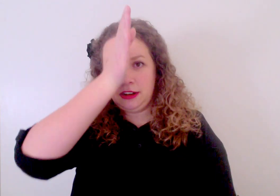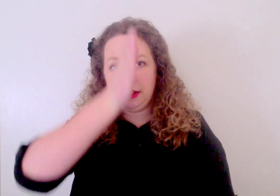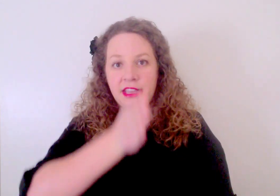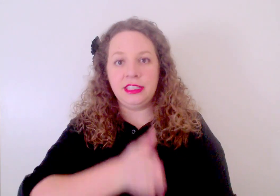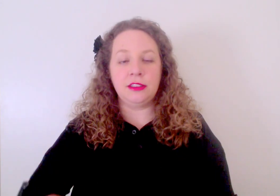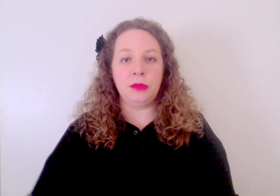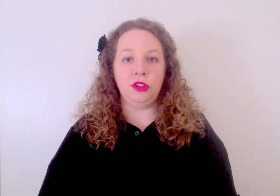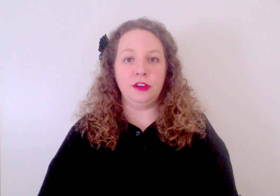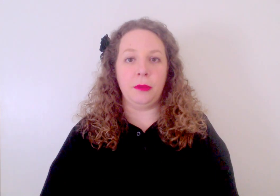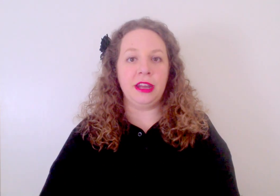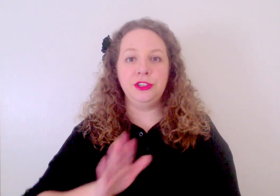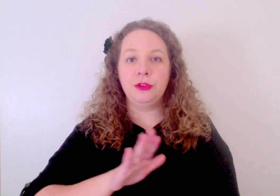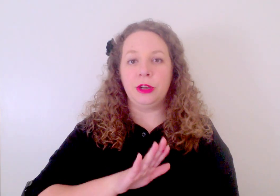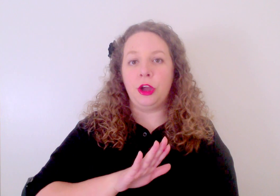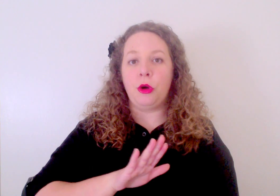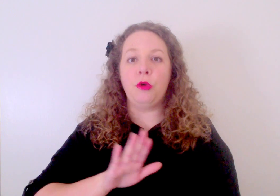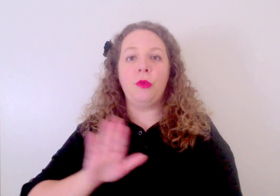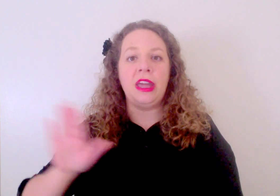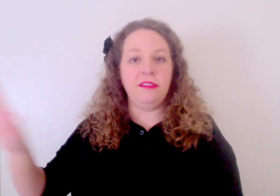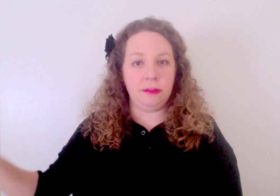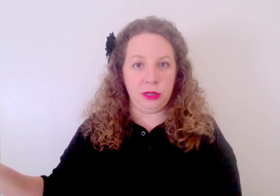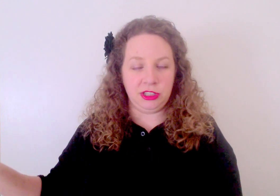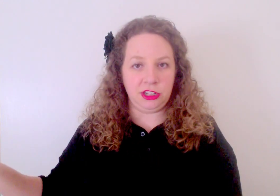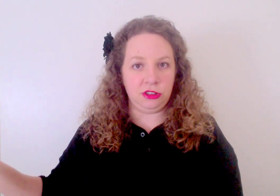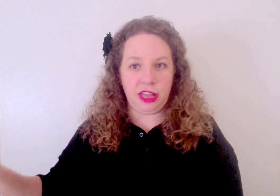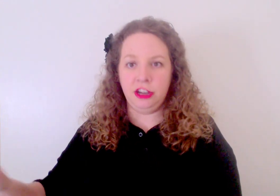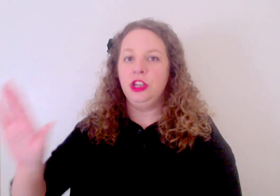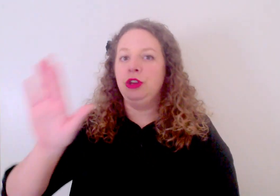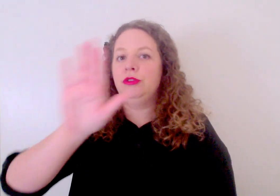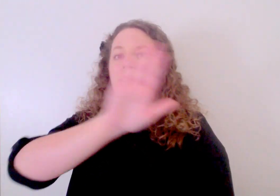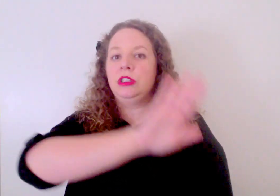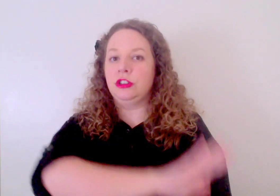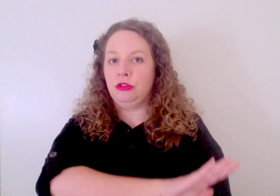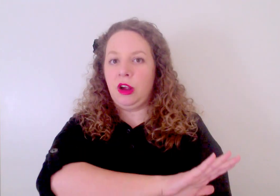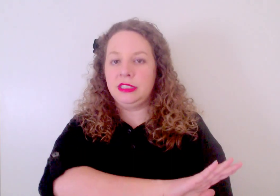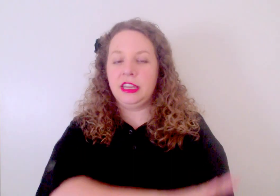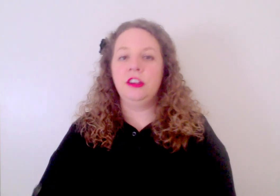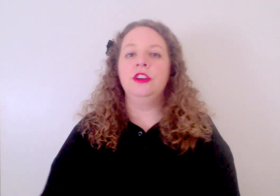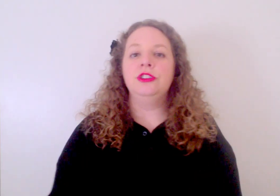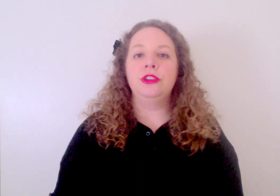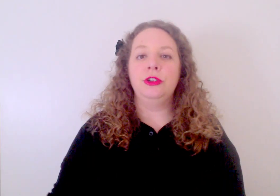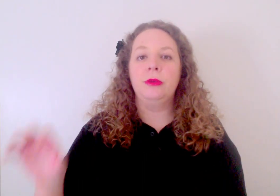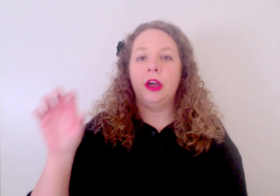line down the middle of your body. So you want to go away from your center line. You don't want to cross it. So you would go